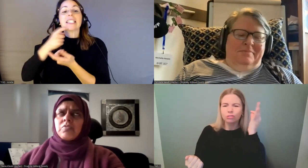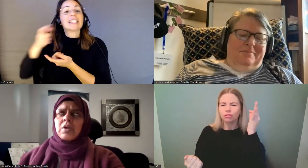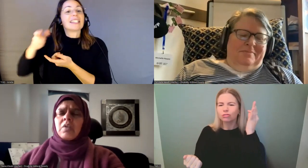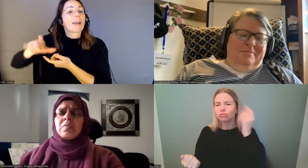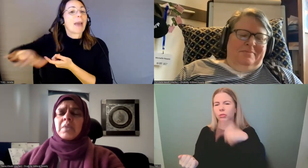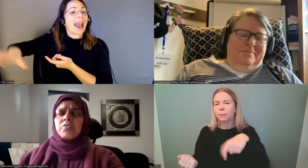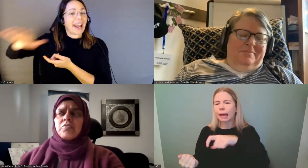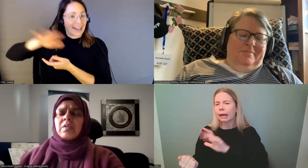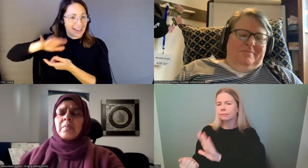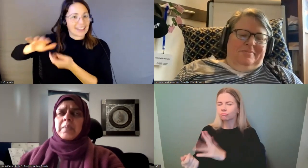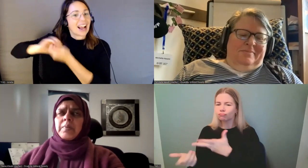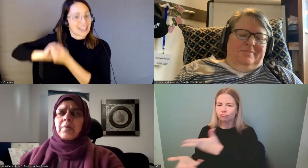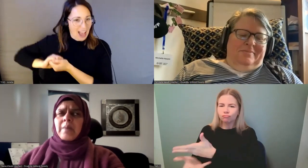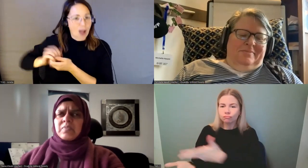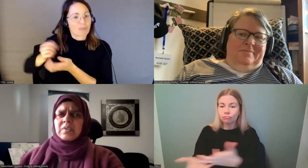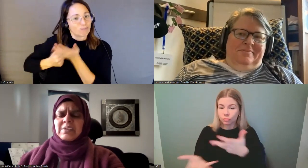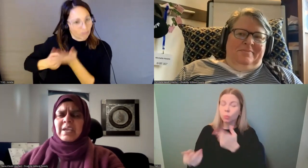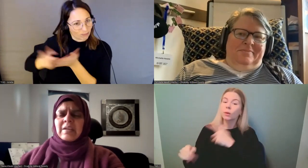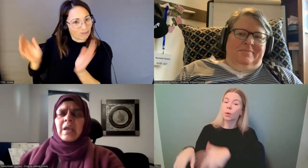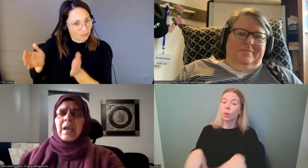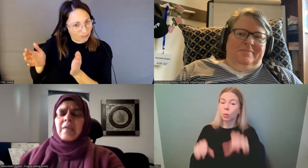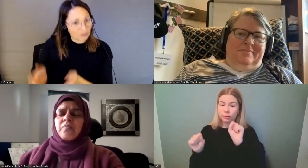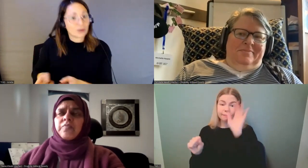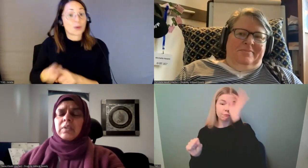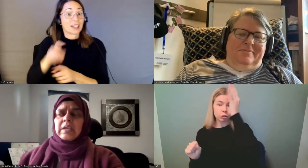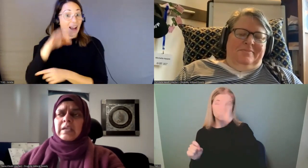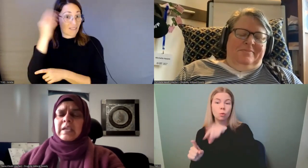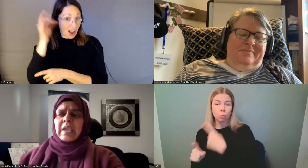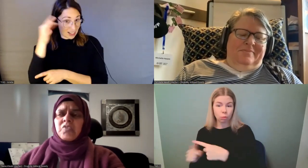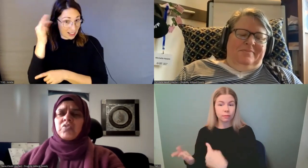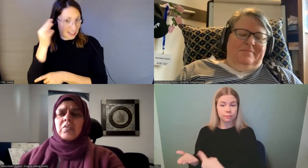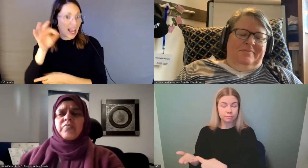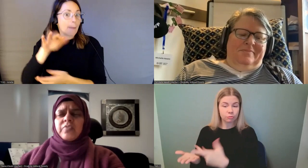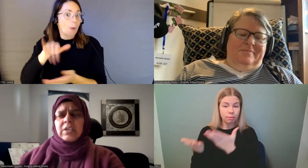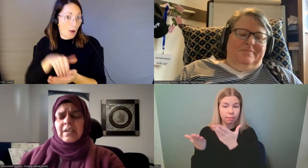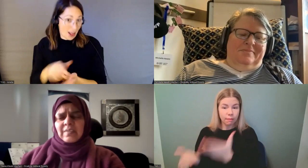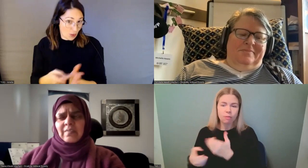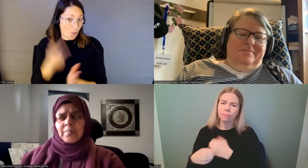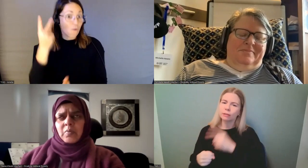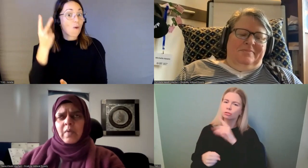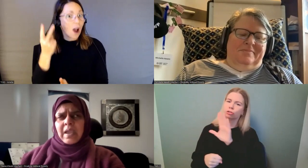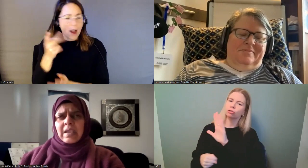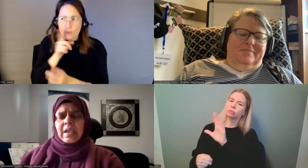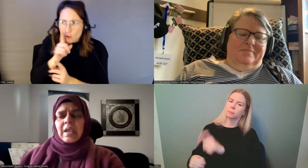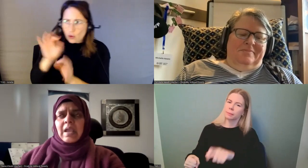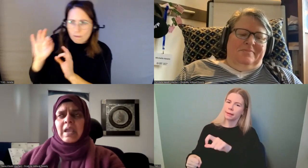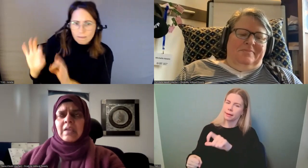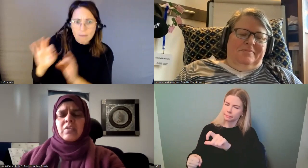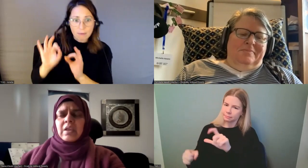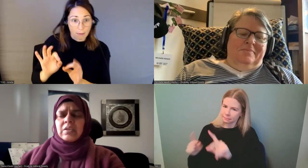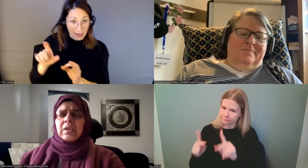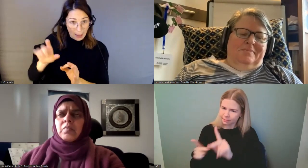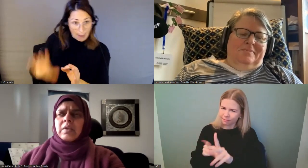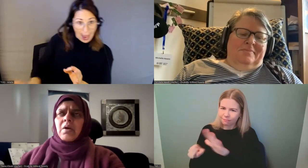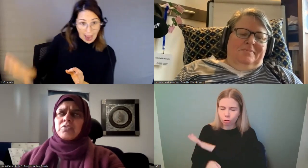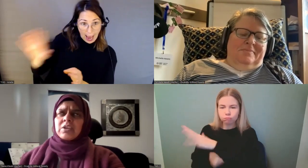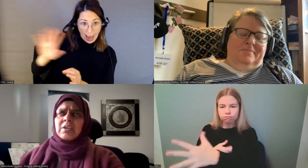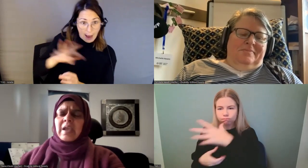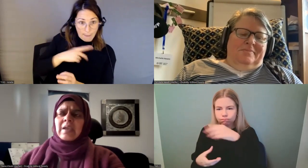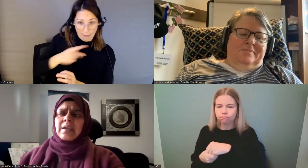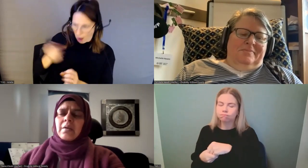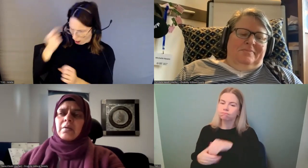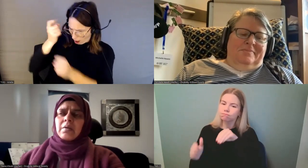in Montreal to make sure that people are up to date and fully engaged in a fully accessible way. And here we